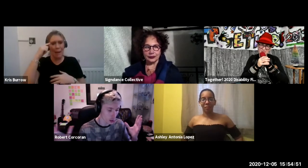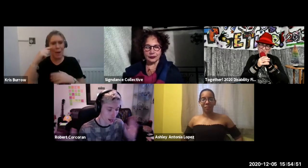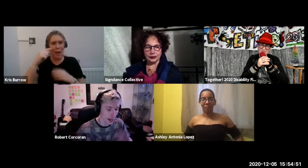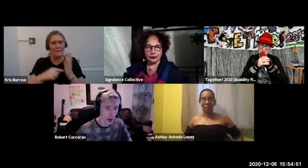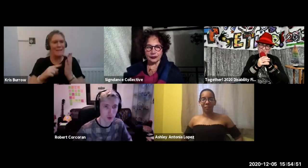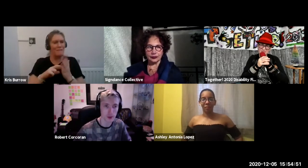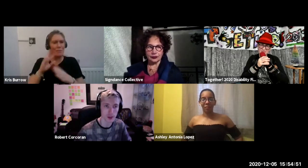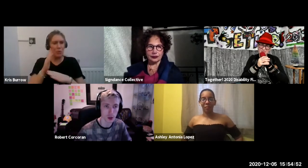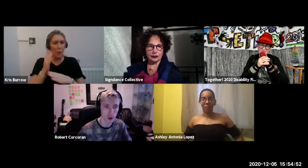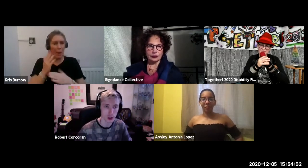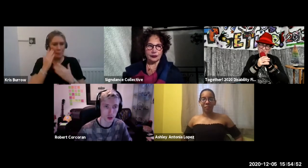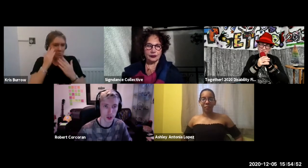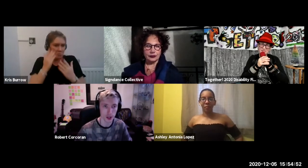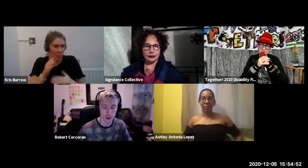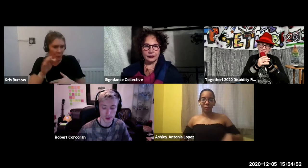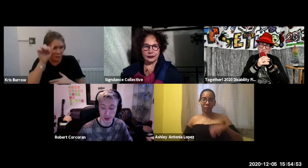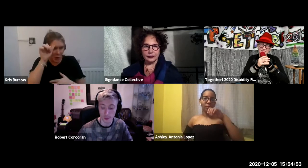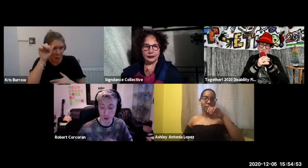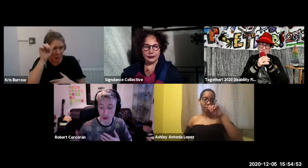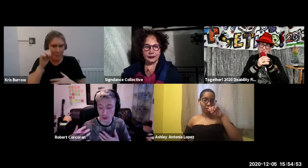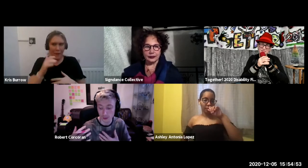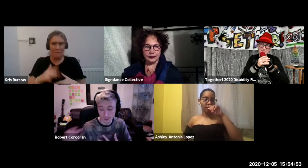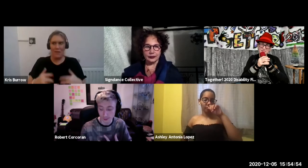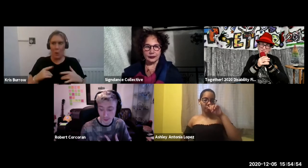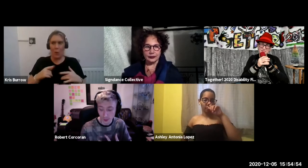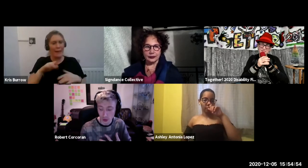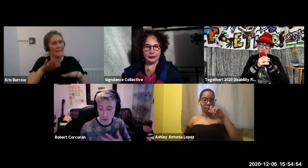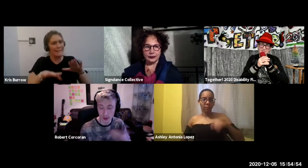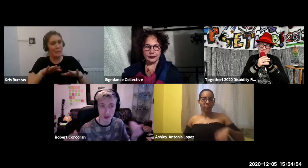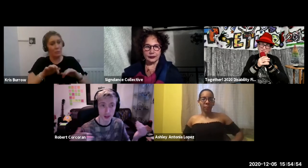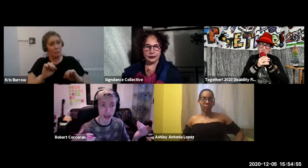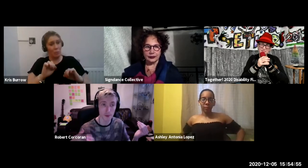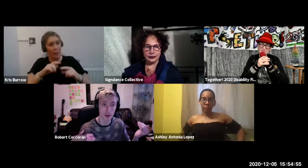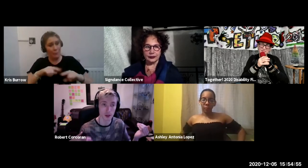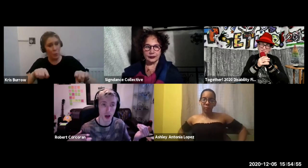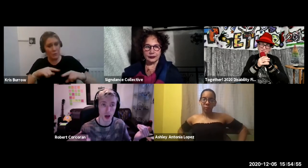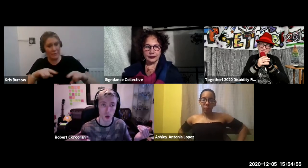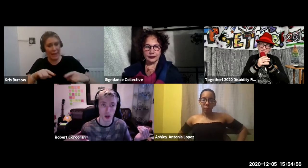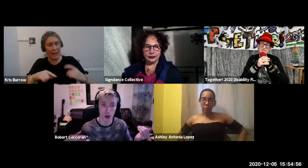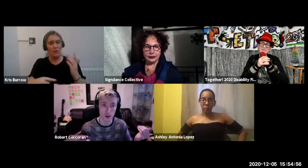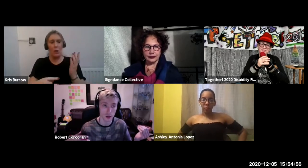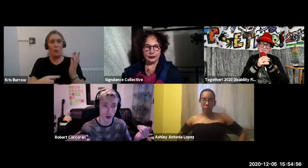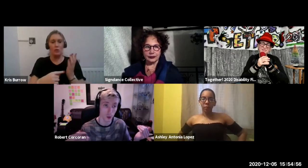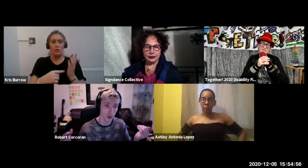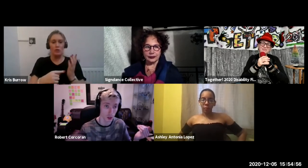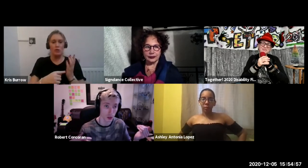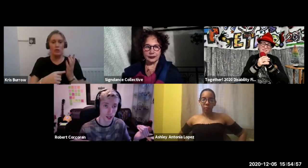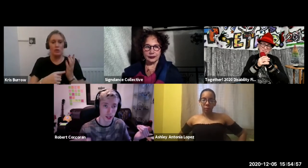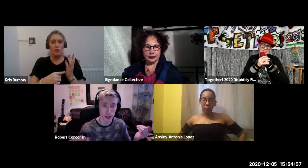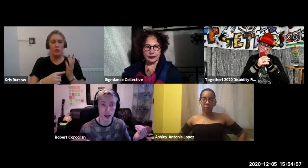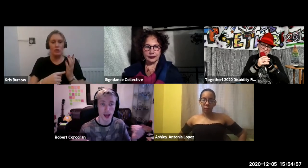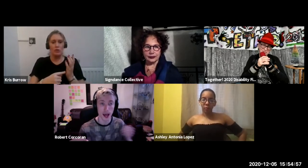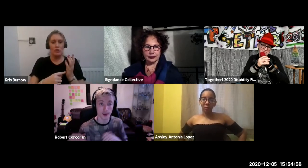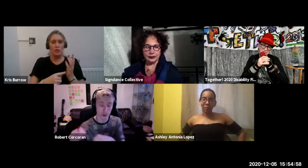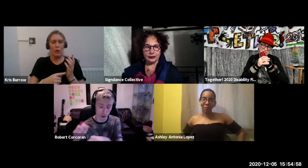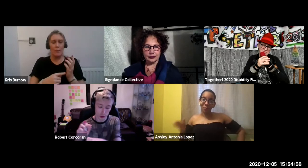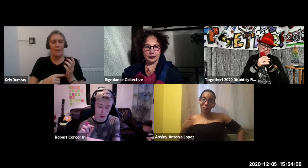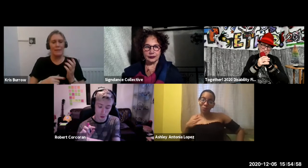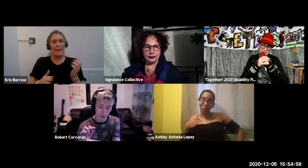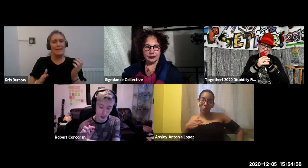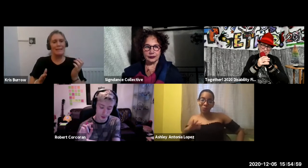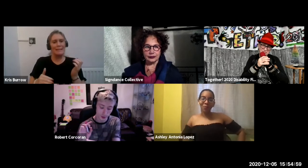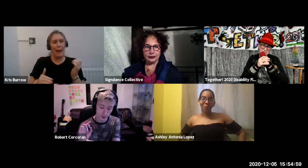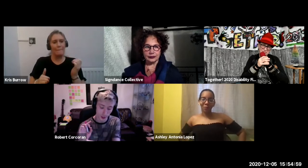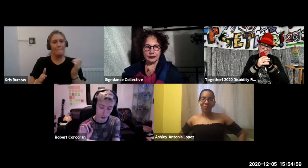you know, out of sync with each other, and it gives it this thing. But also, Thomas taps the guitar quite a lot, the ukulele, and he's